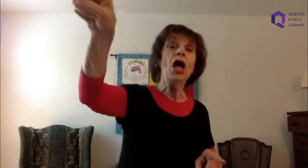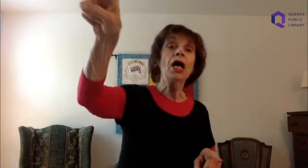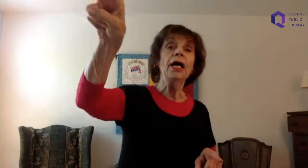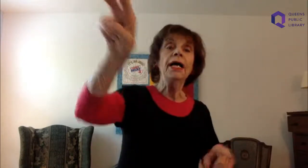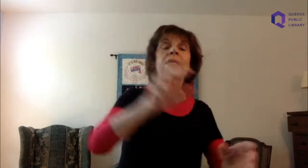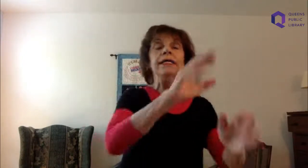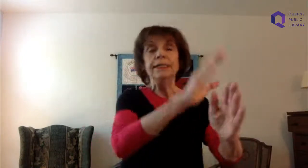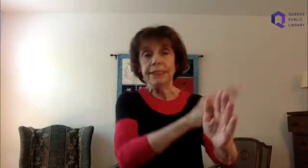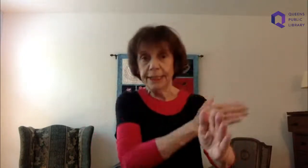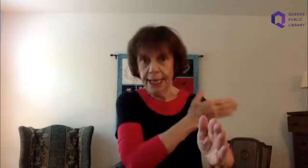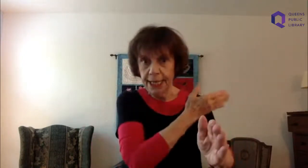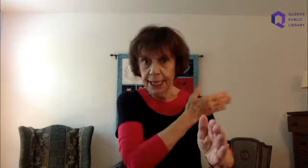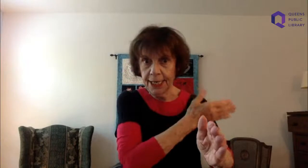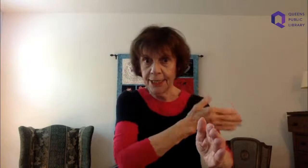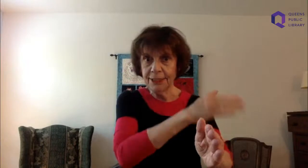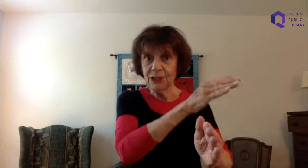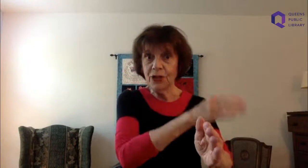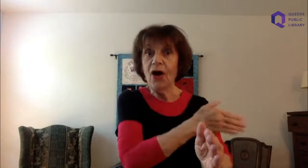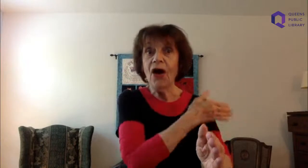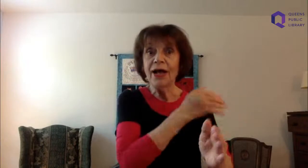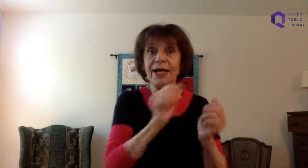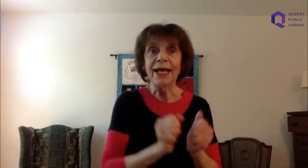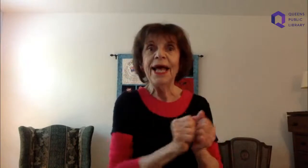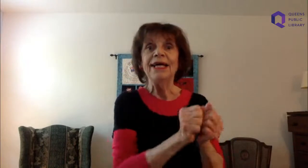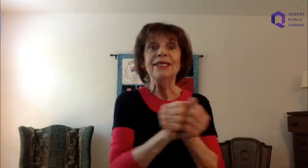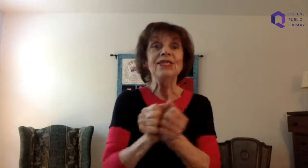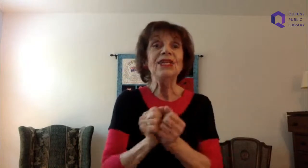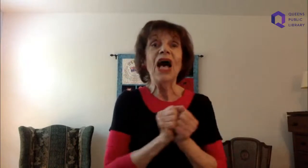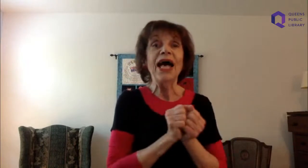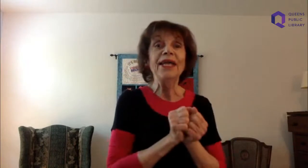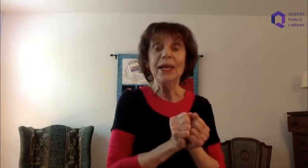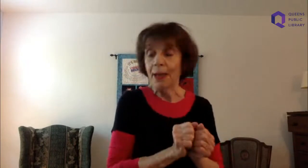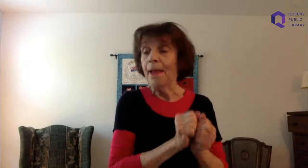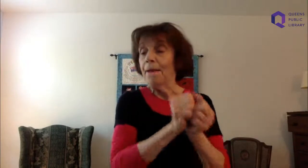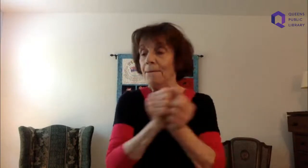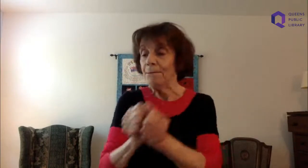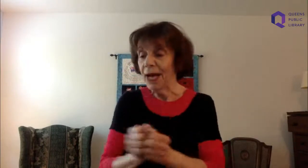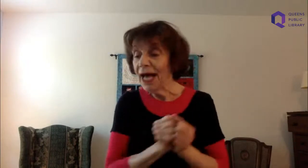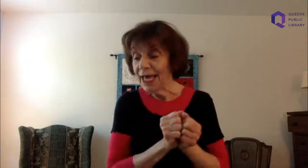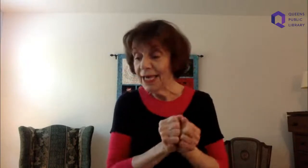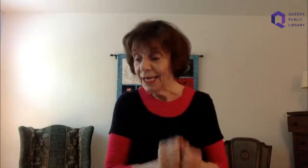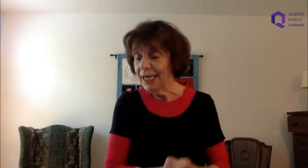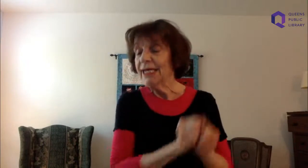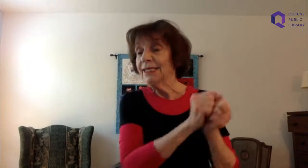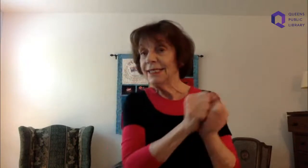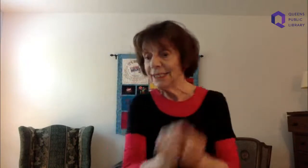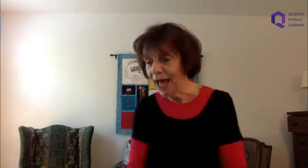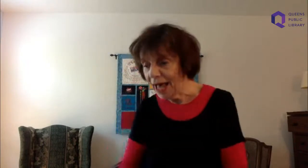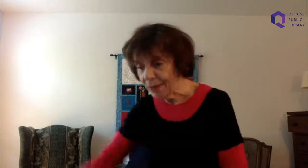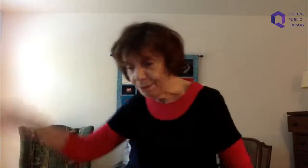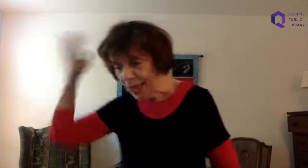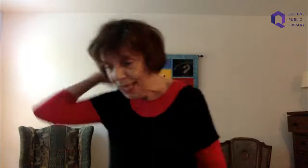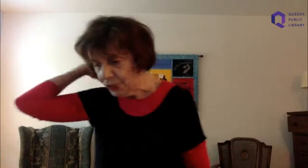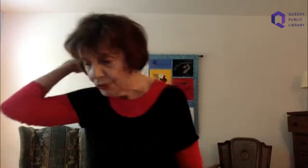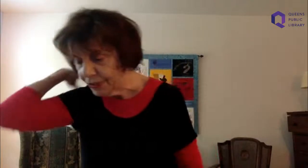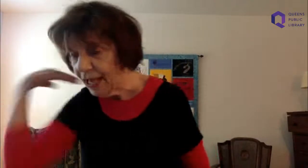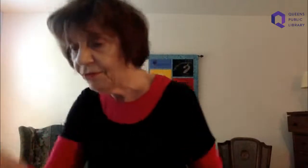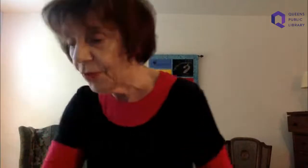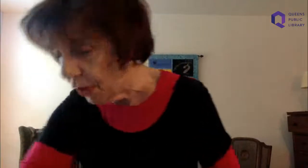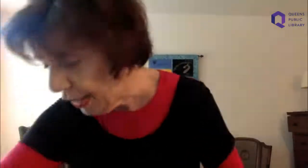along, singing a song, side by side. Pat yourself on